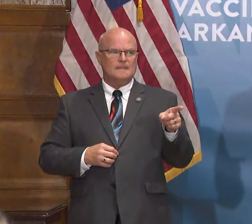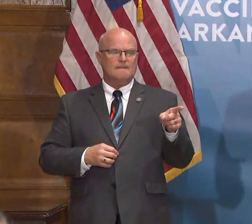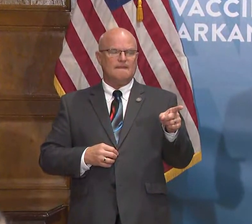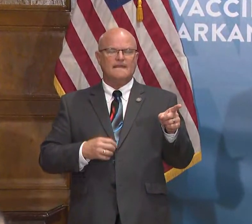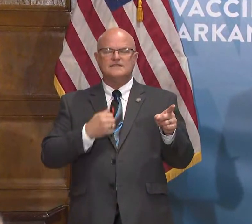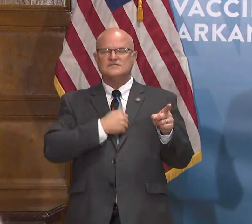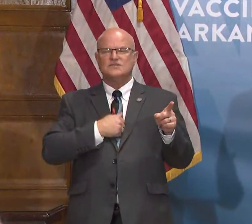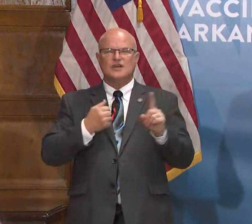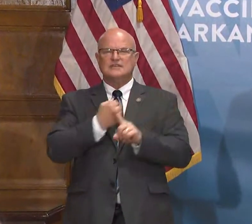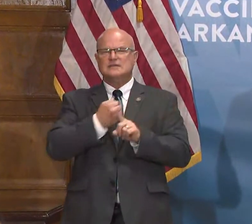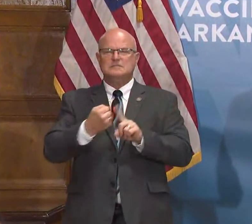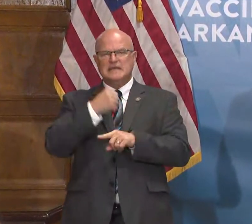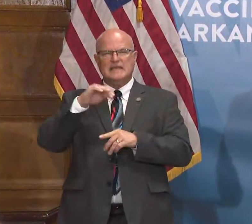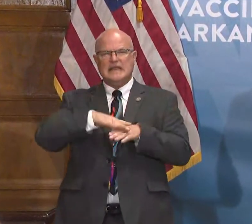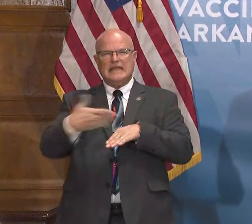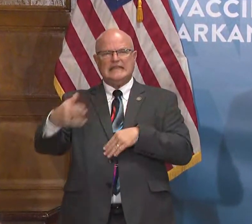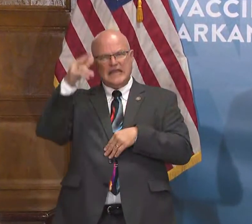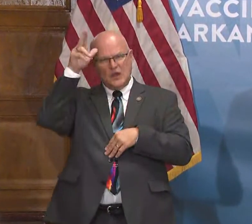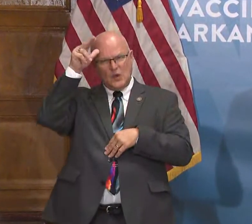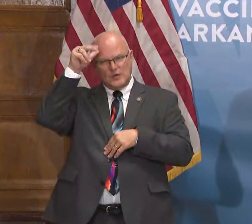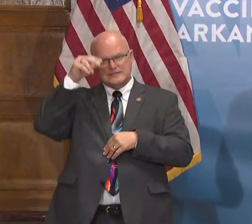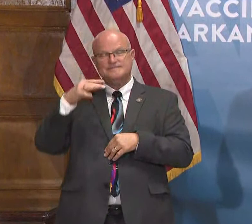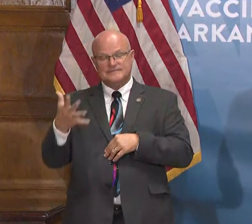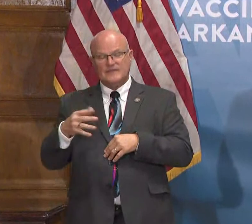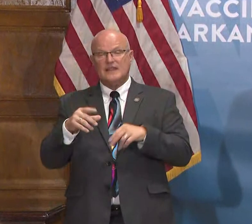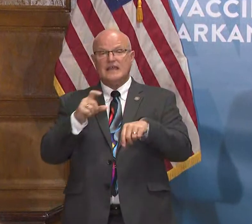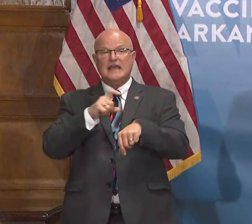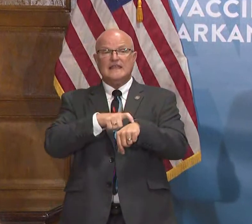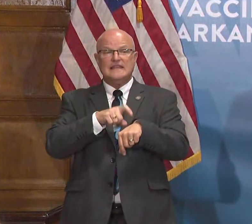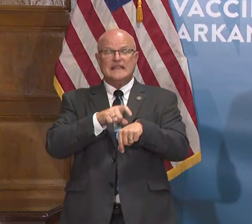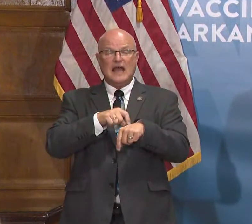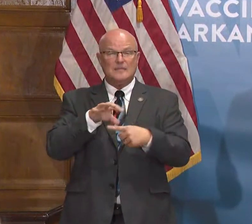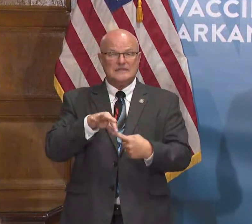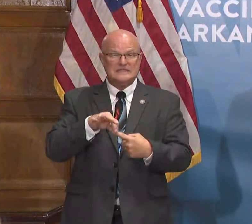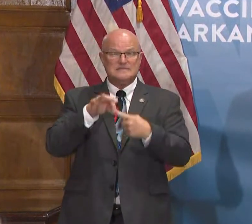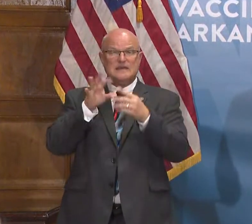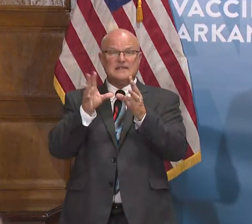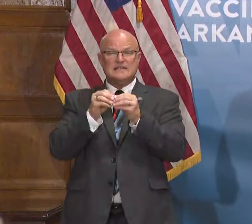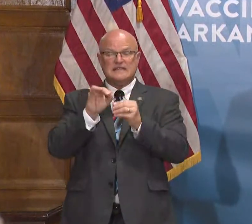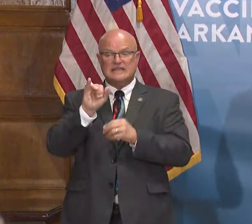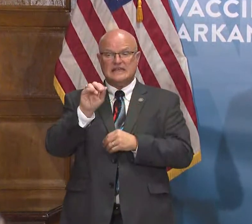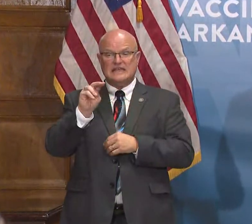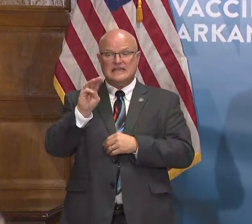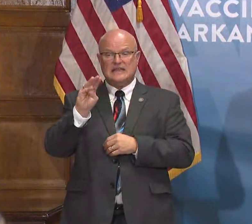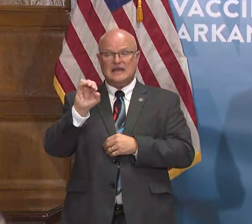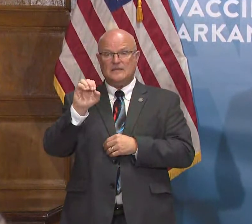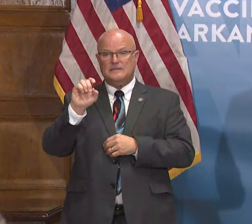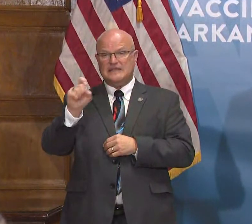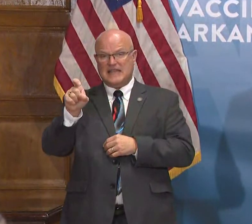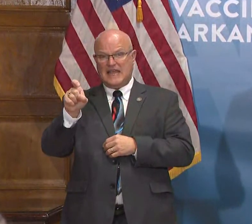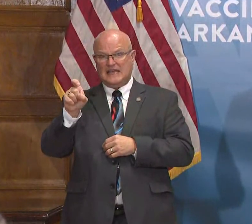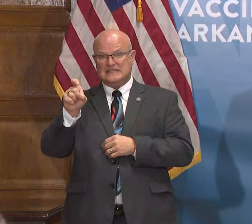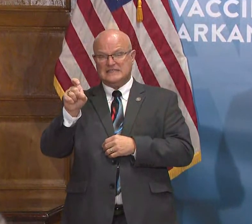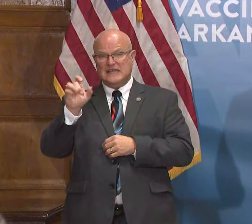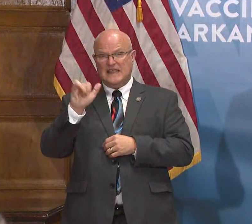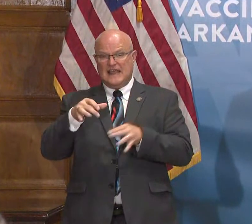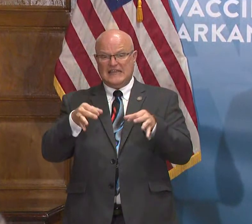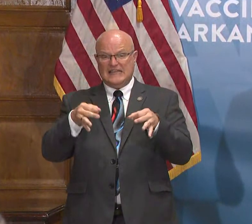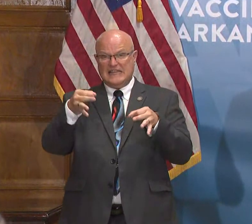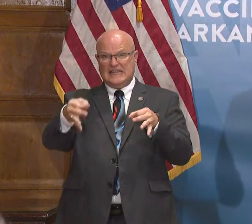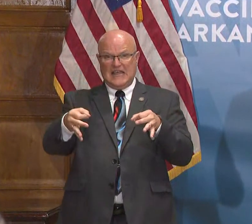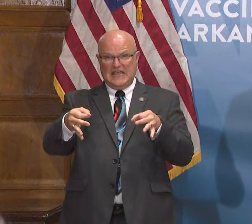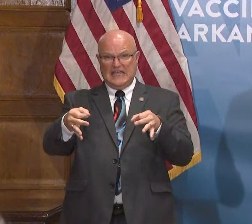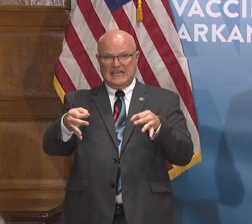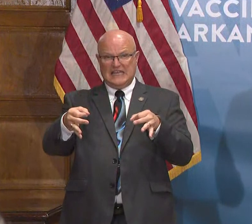horse, the timing of the special session on income taxes, was that just